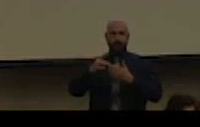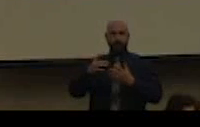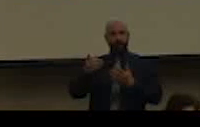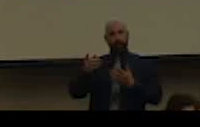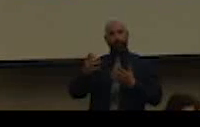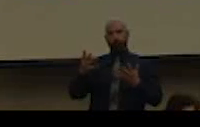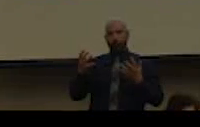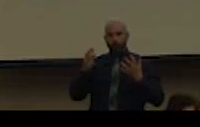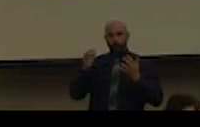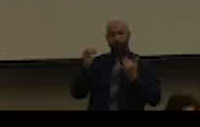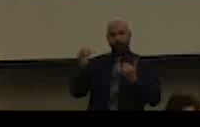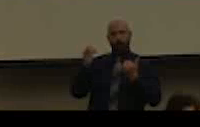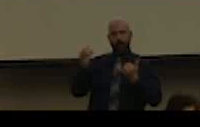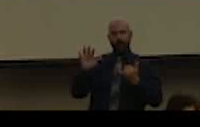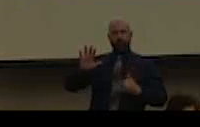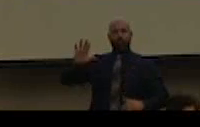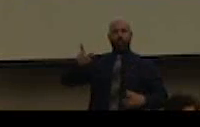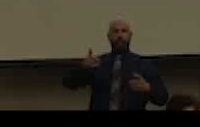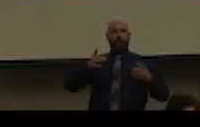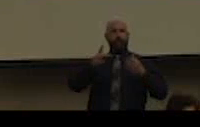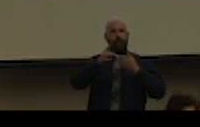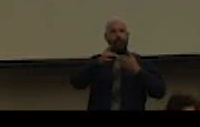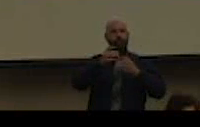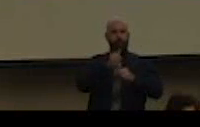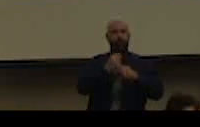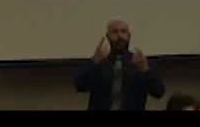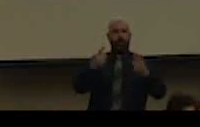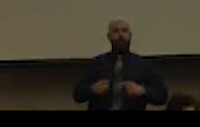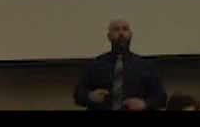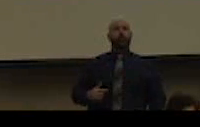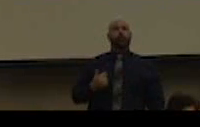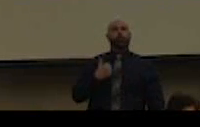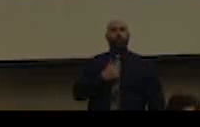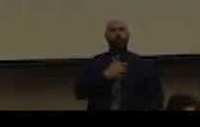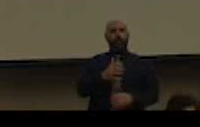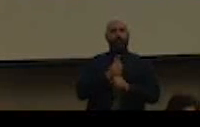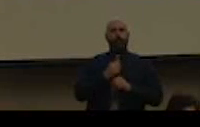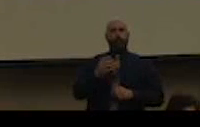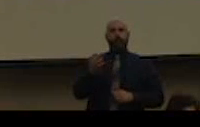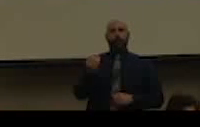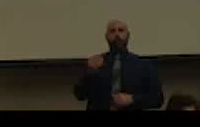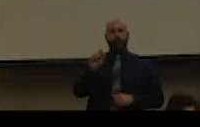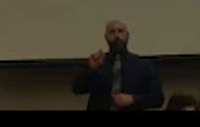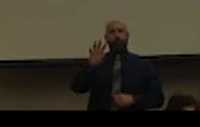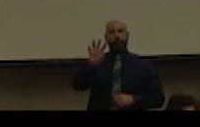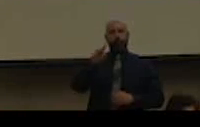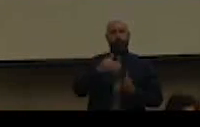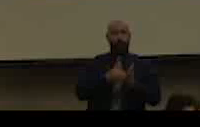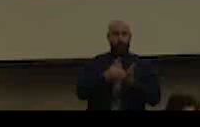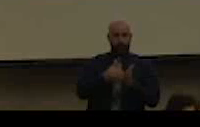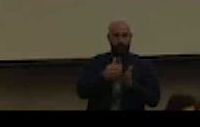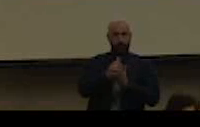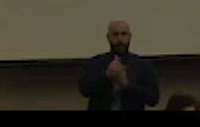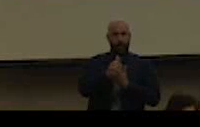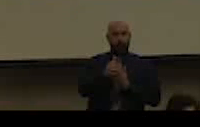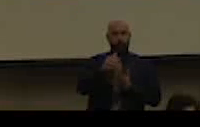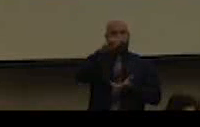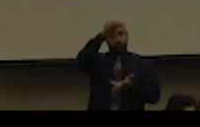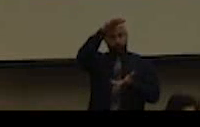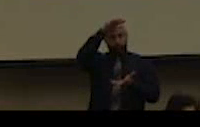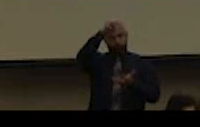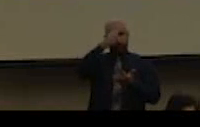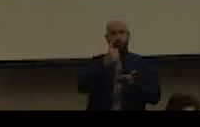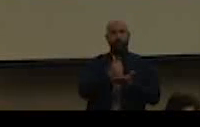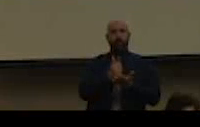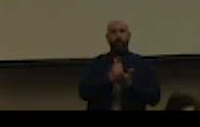happen. We got $14.4 million in this state to help rebuild childcare